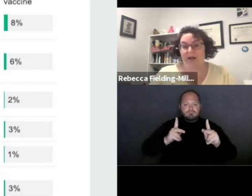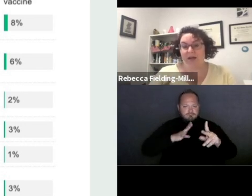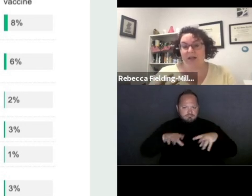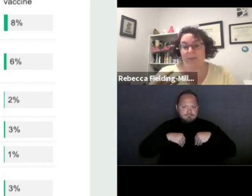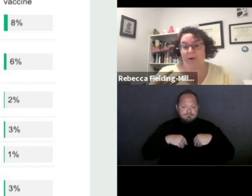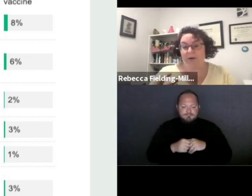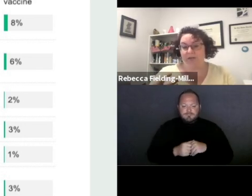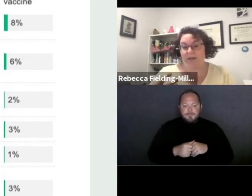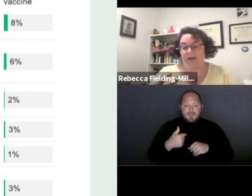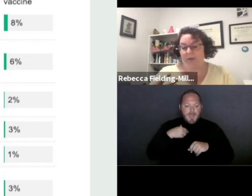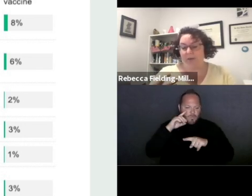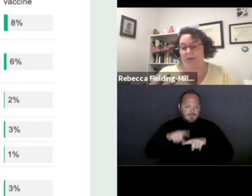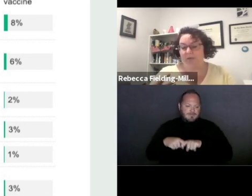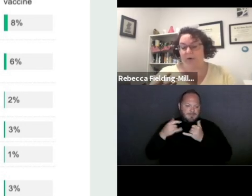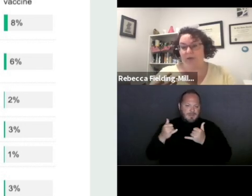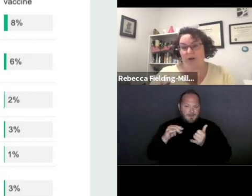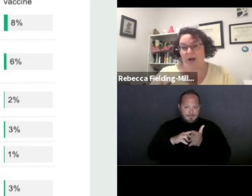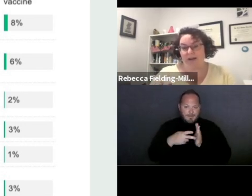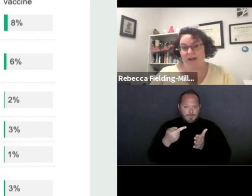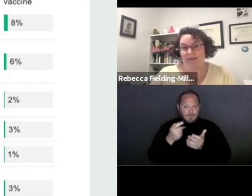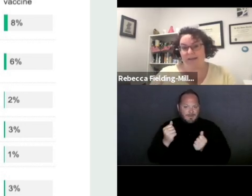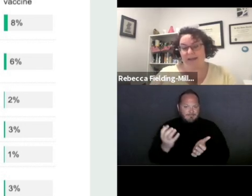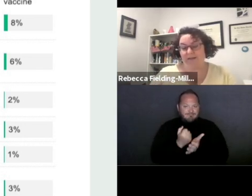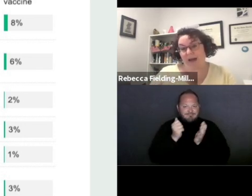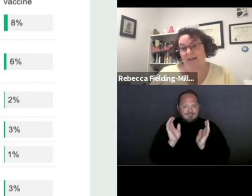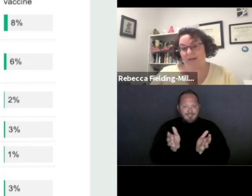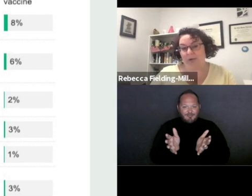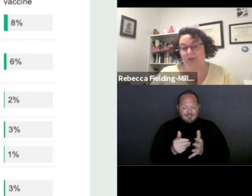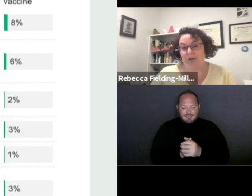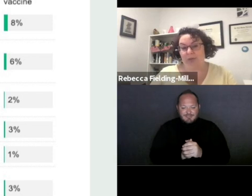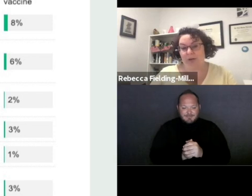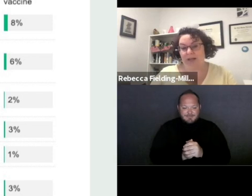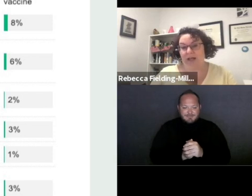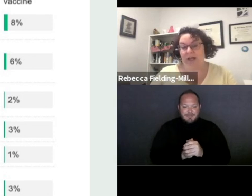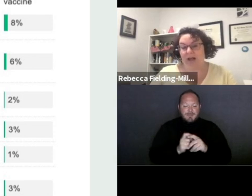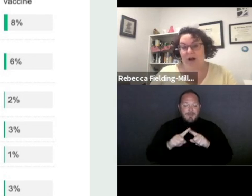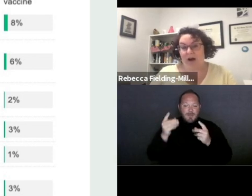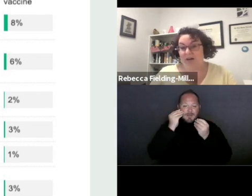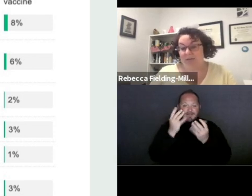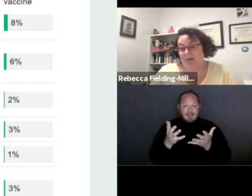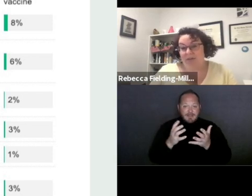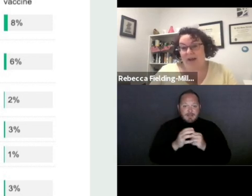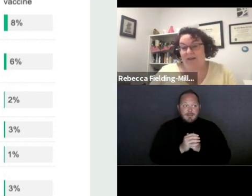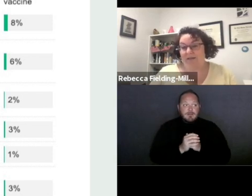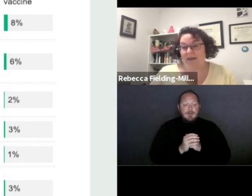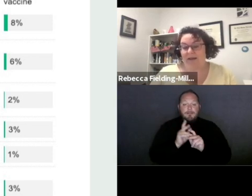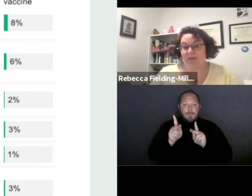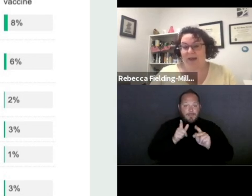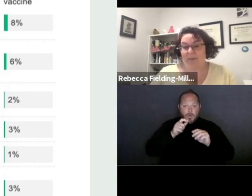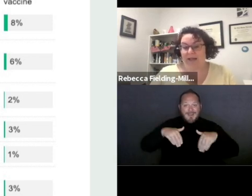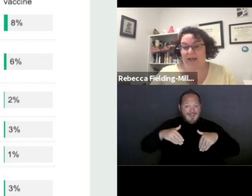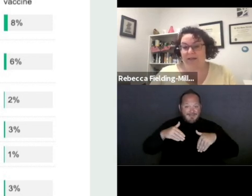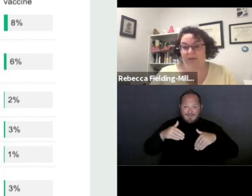that the person who folks who are not yet vaccinated find the most trustworthy are their friends and